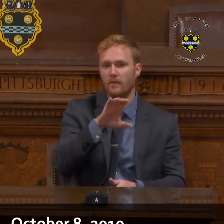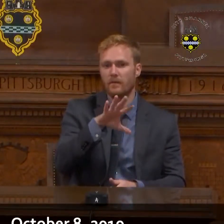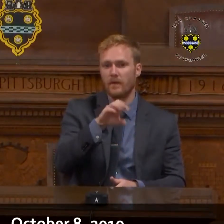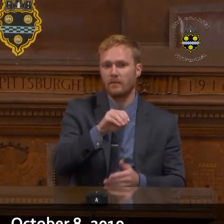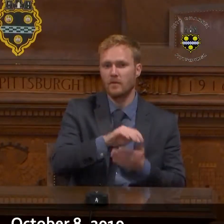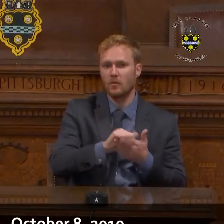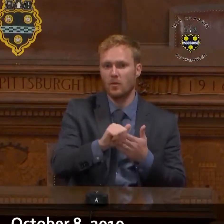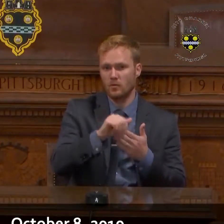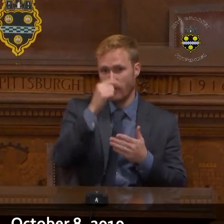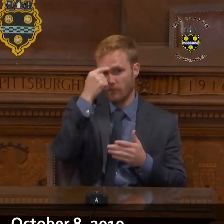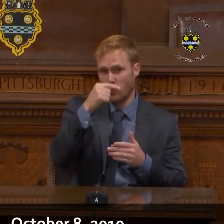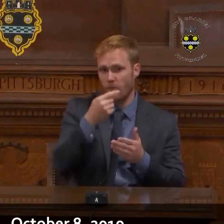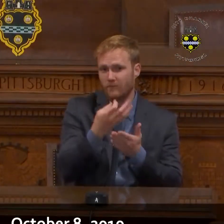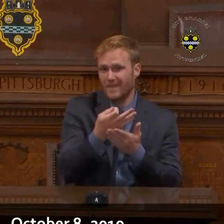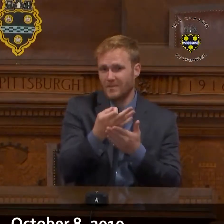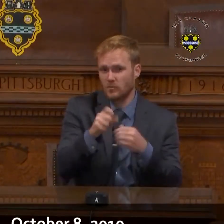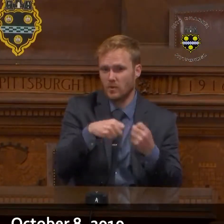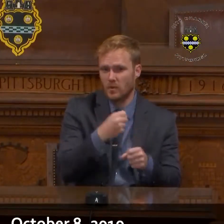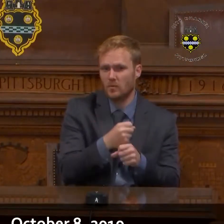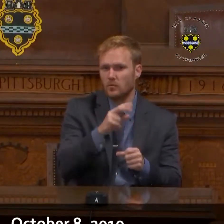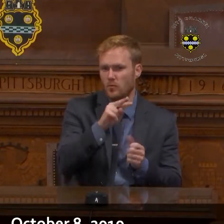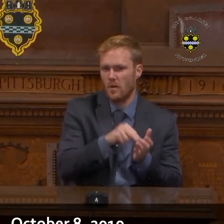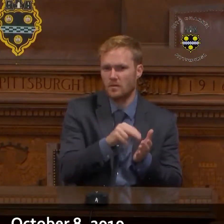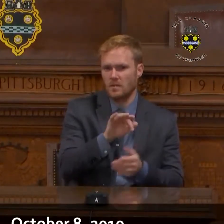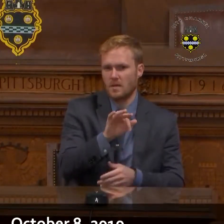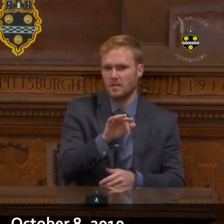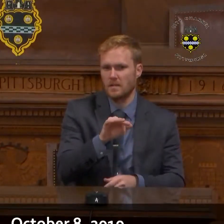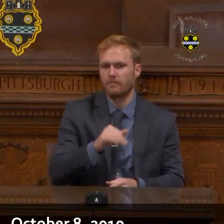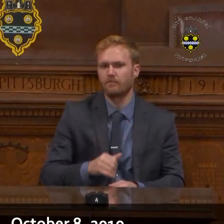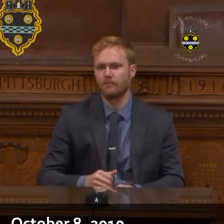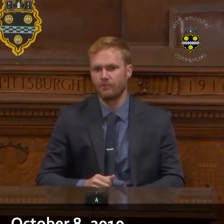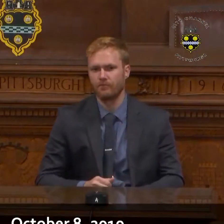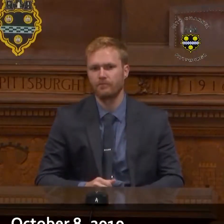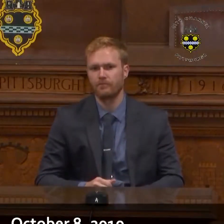$9,750 for the fiscal year 2019.